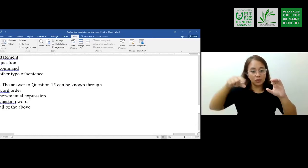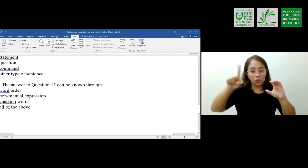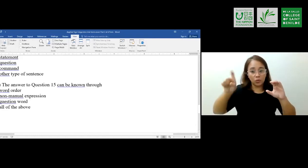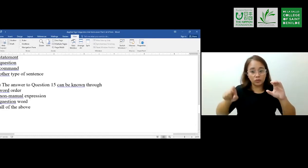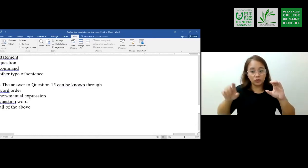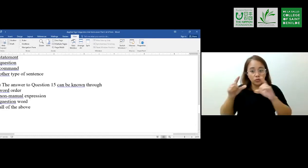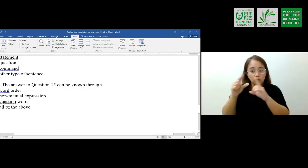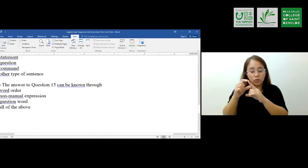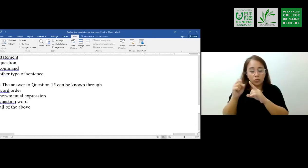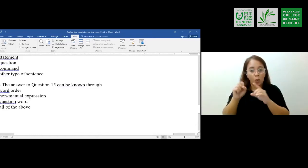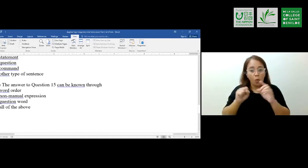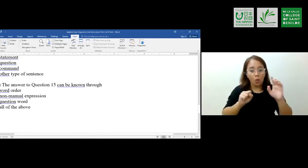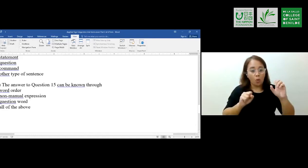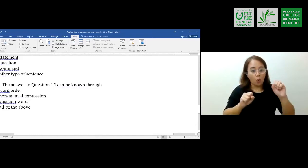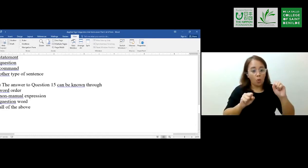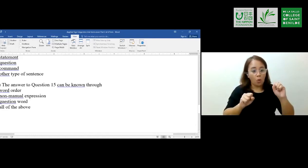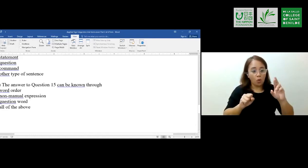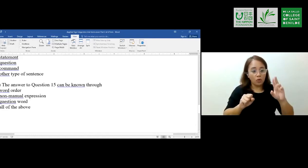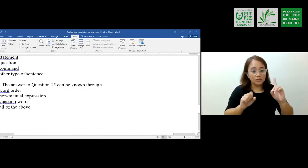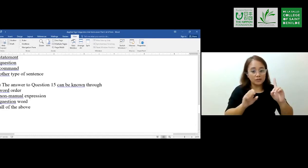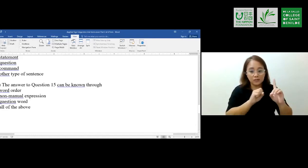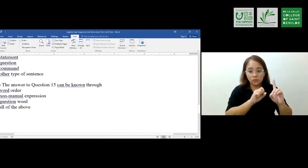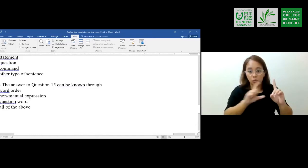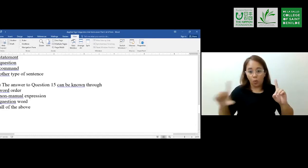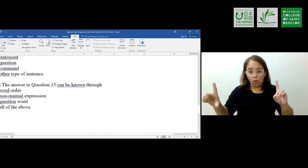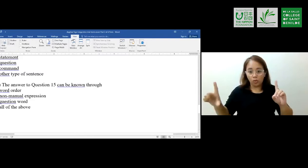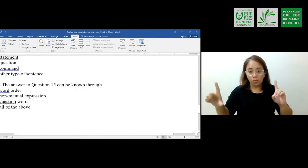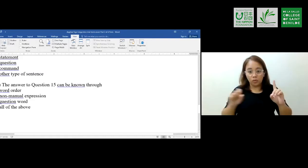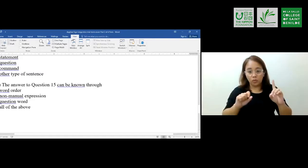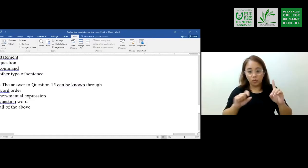above. So you picked non-manual expression, Marvin?